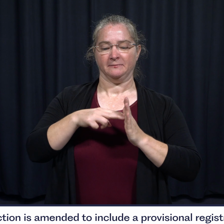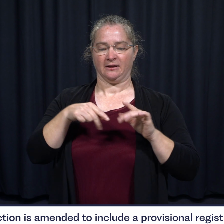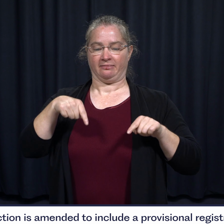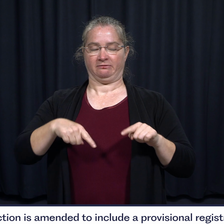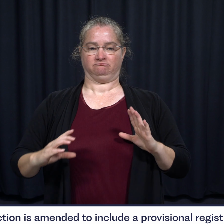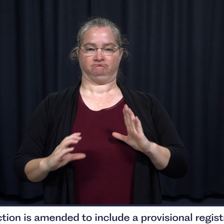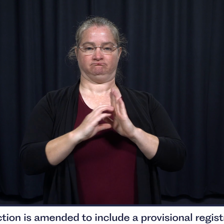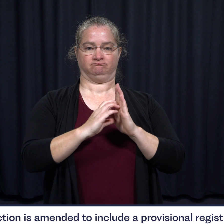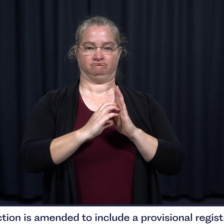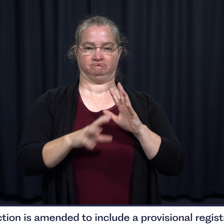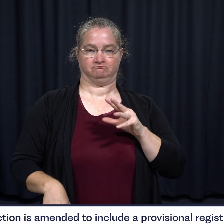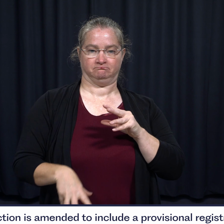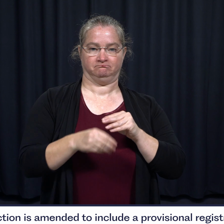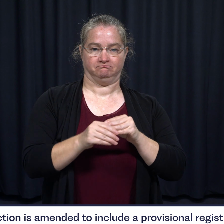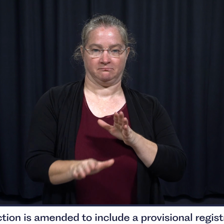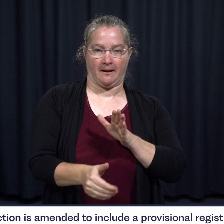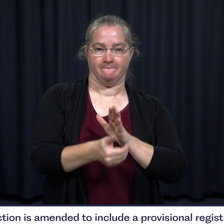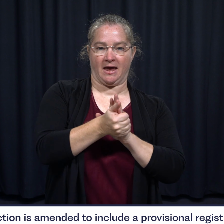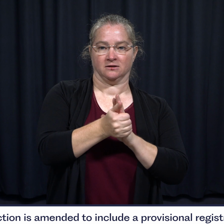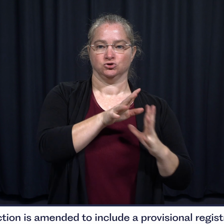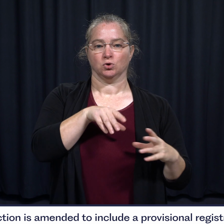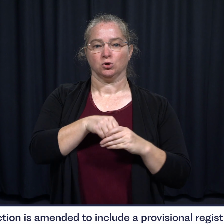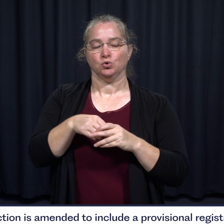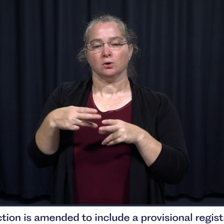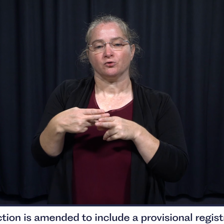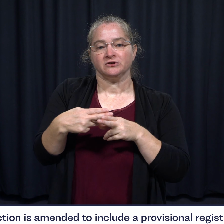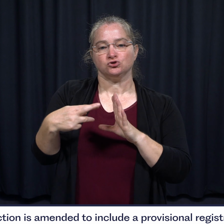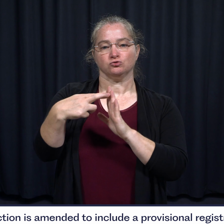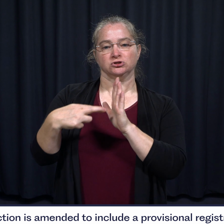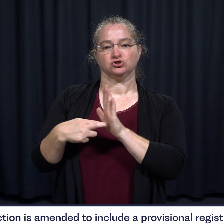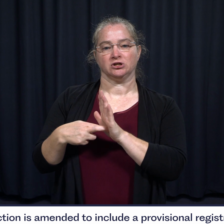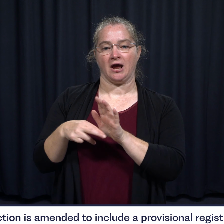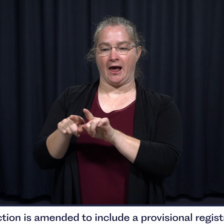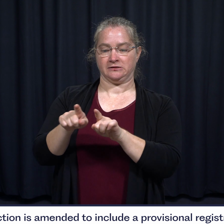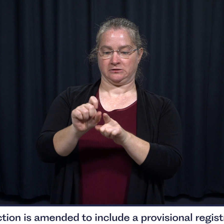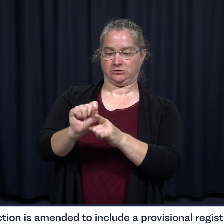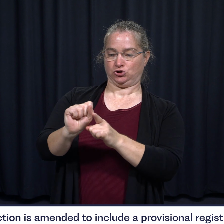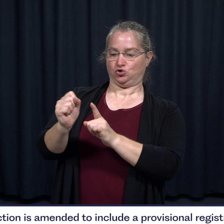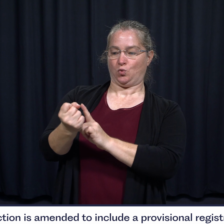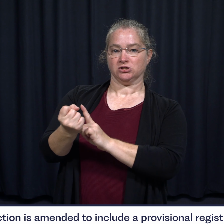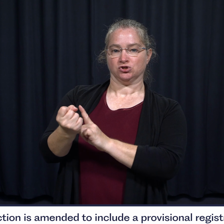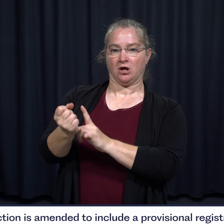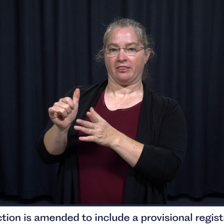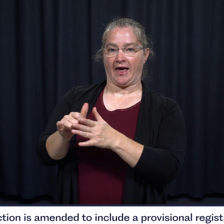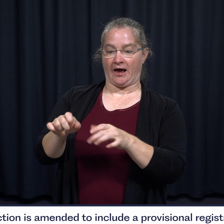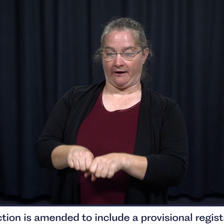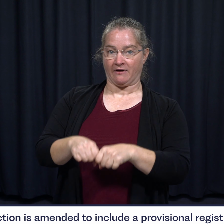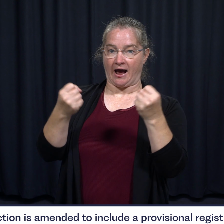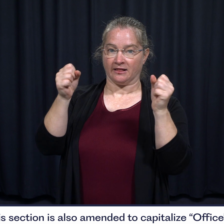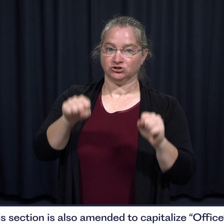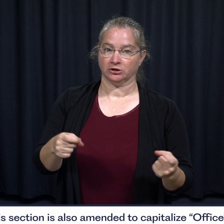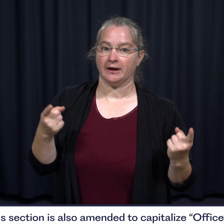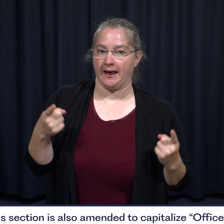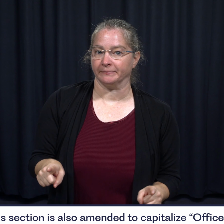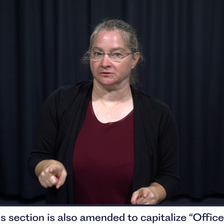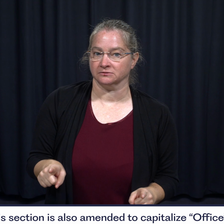amended to include a provisional registration as a circumstance where a violation can occur. This